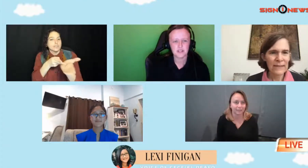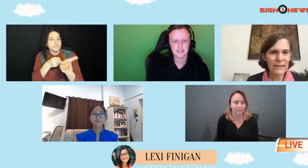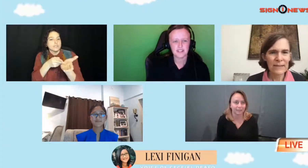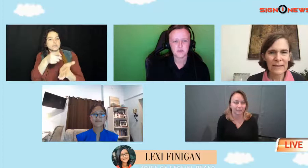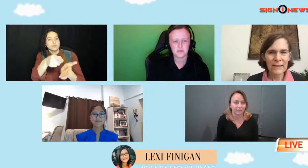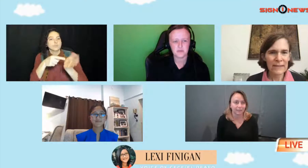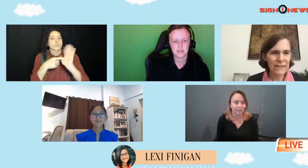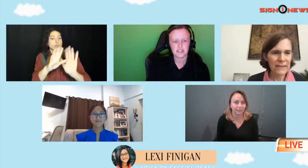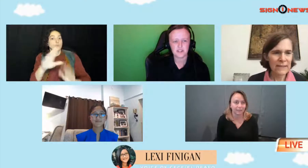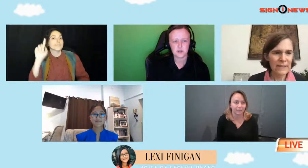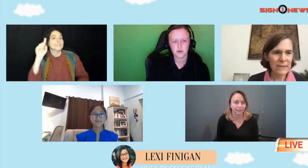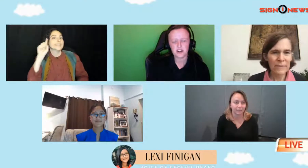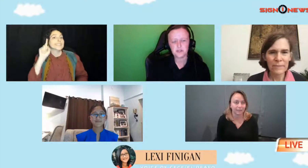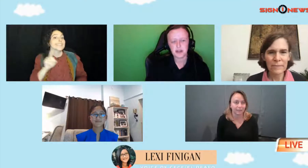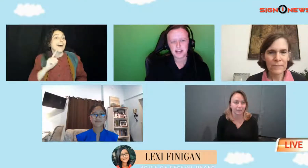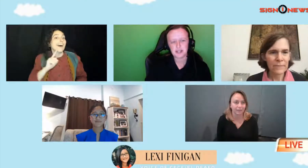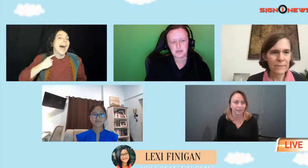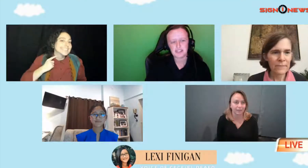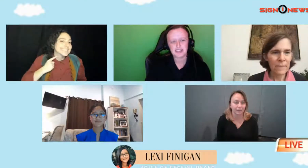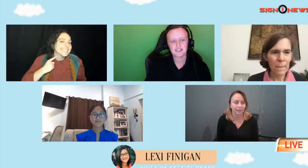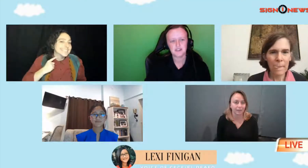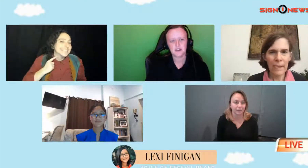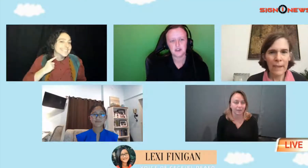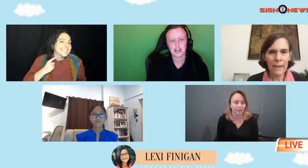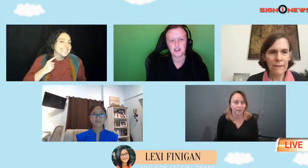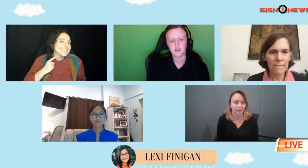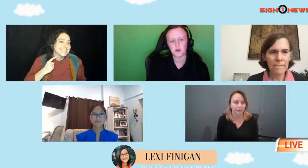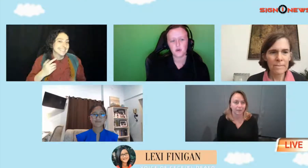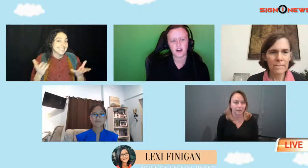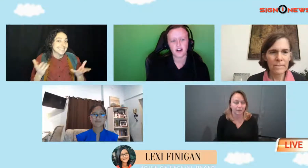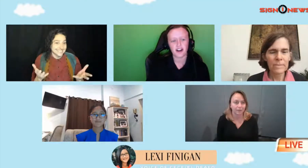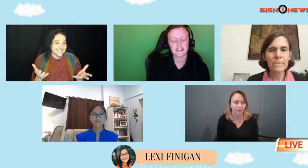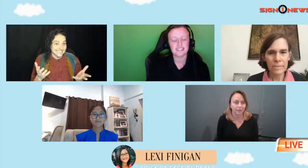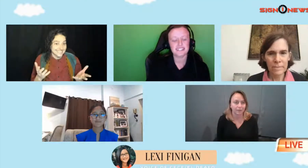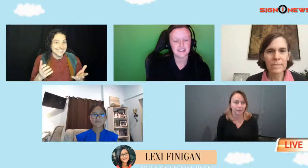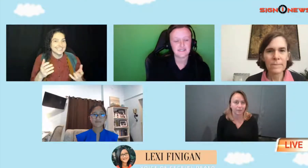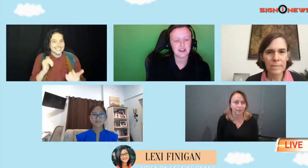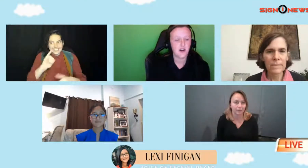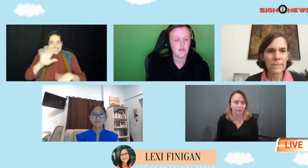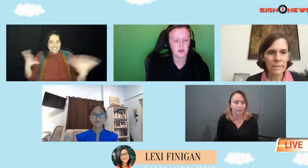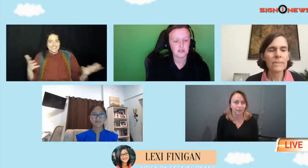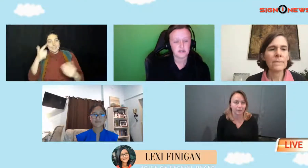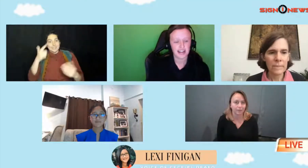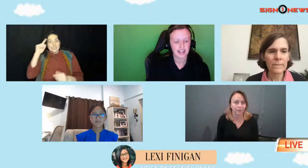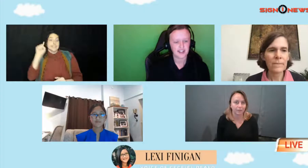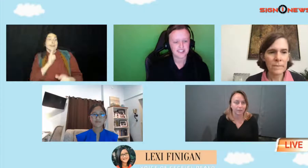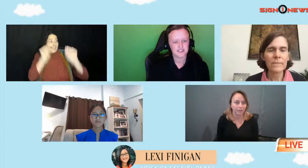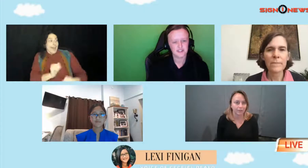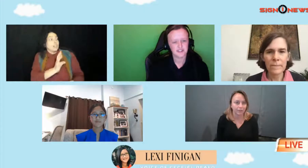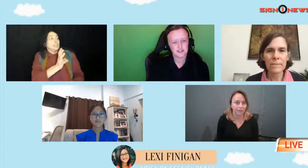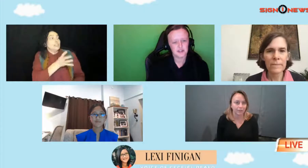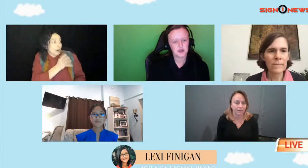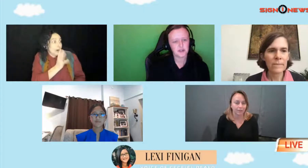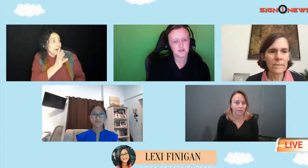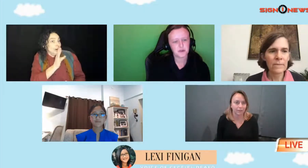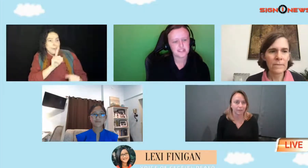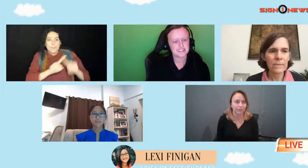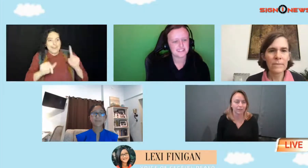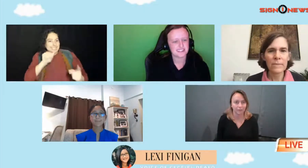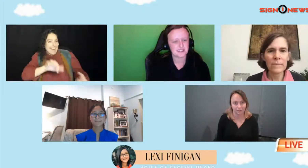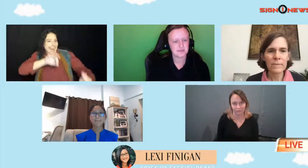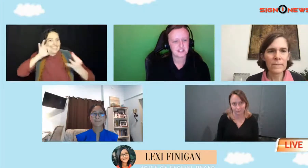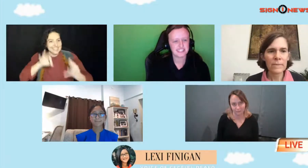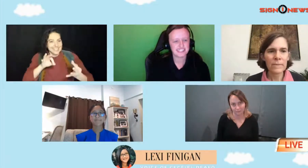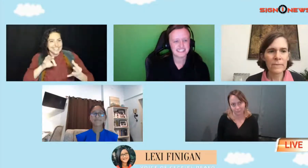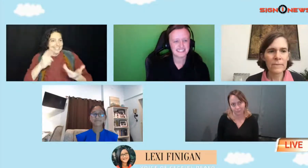And you are inspiring because you are, as a deaf voiceover actress, you're showing your voice